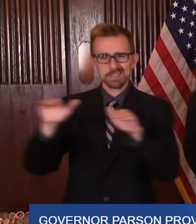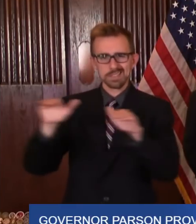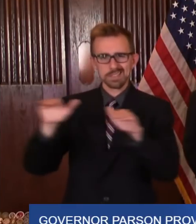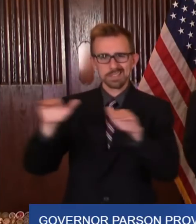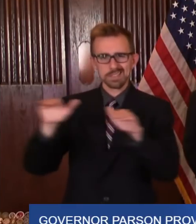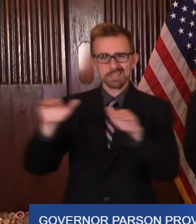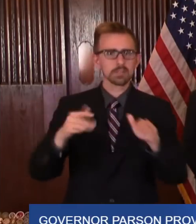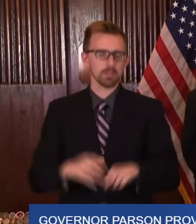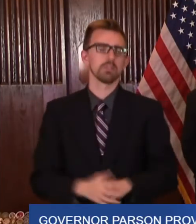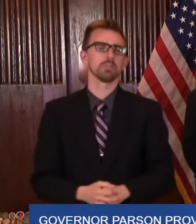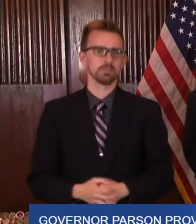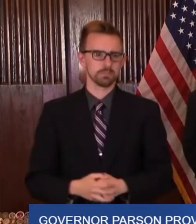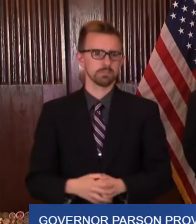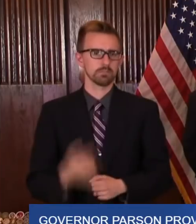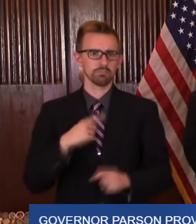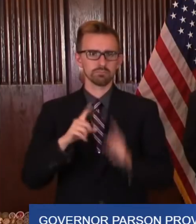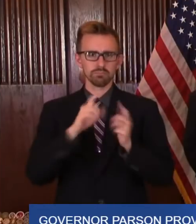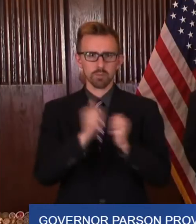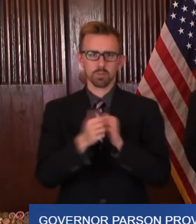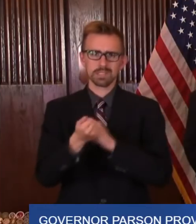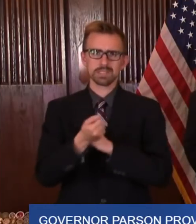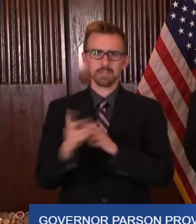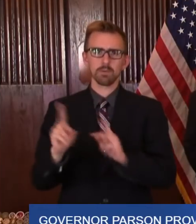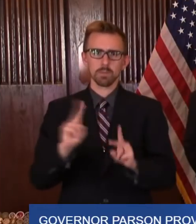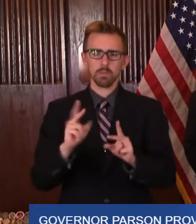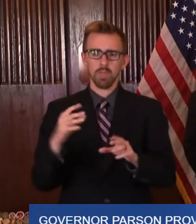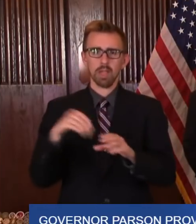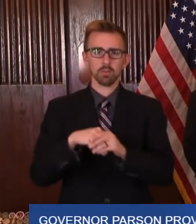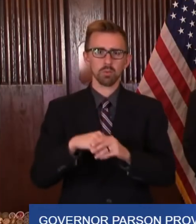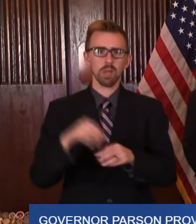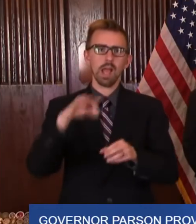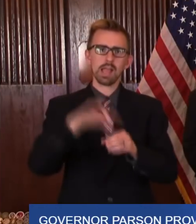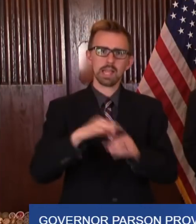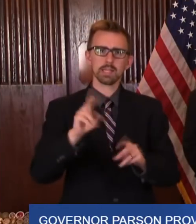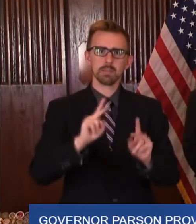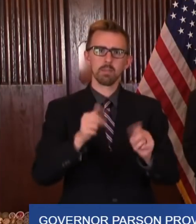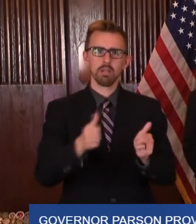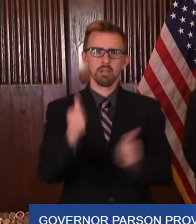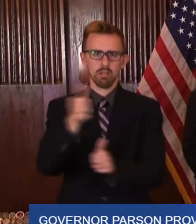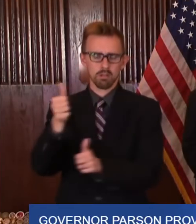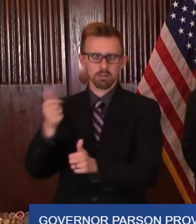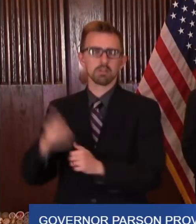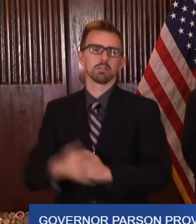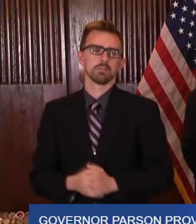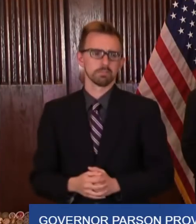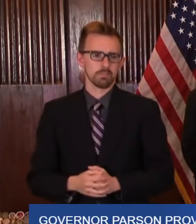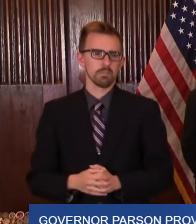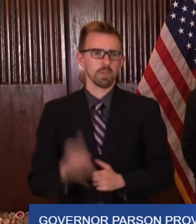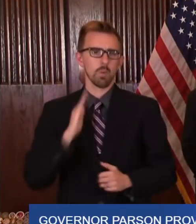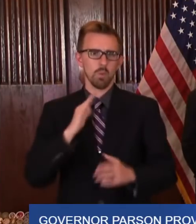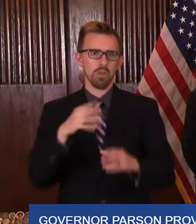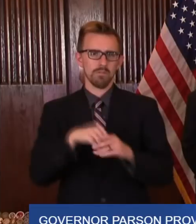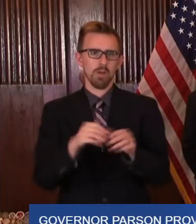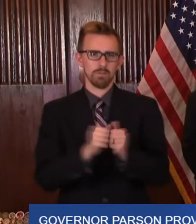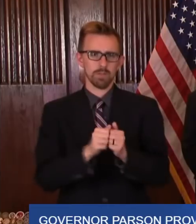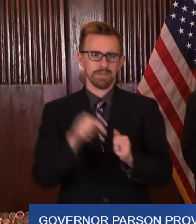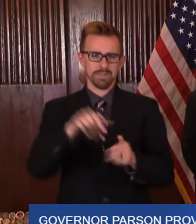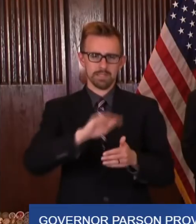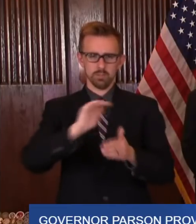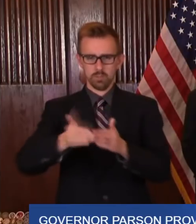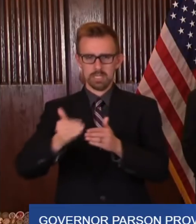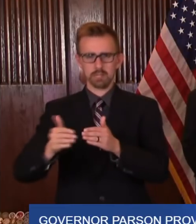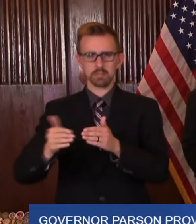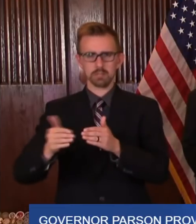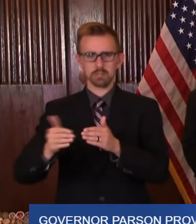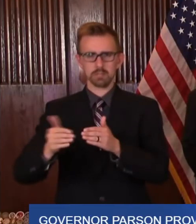been on the conversation with numerous people, and including elected officials last night. And we'll be involved with that all weekend, to be honest with you. We